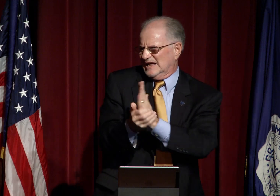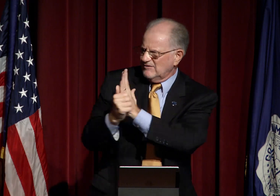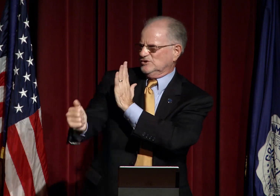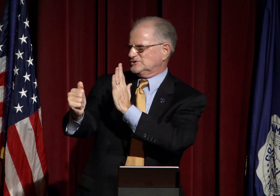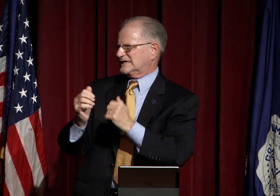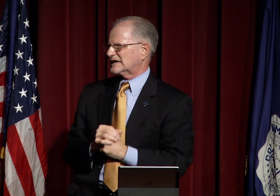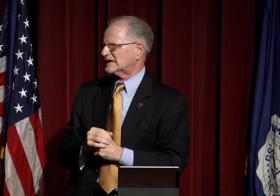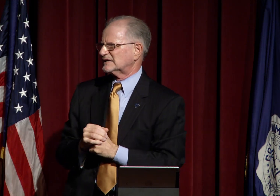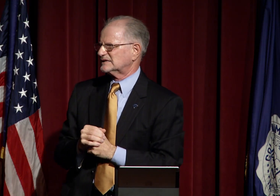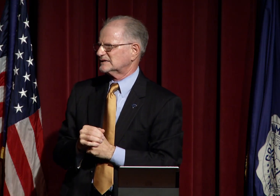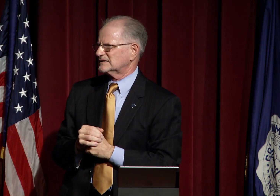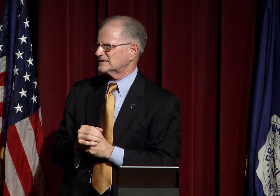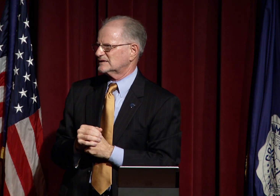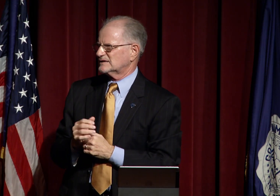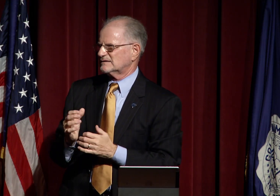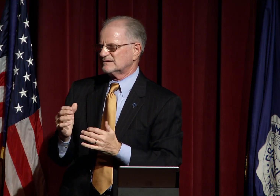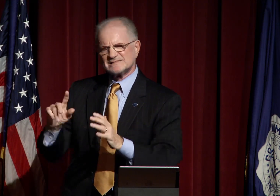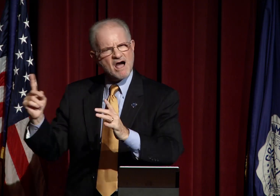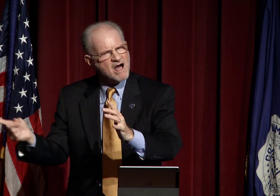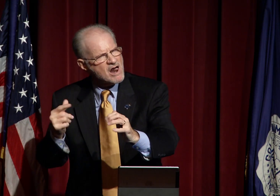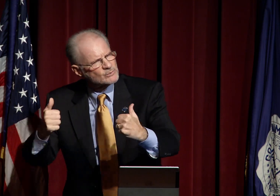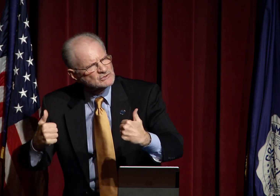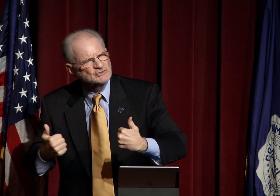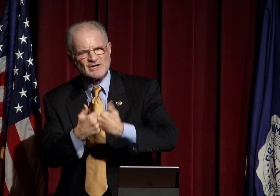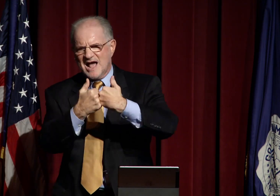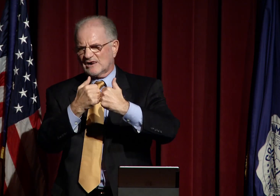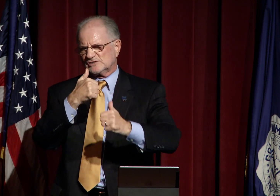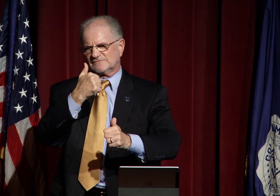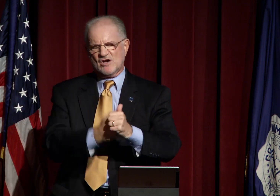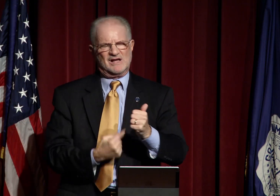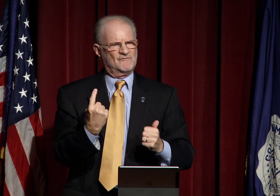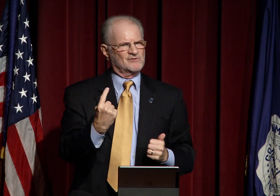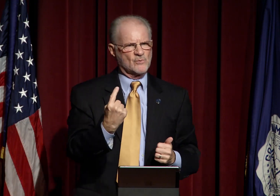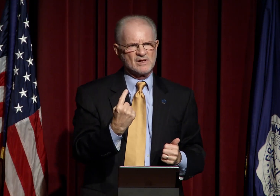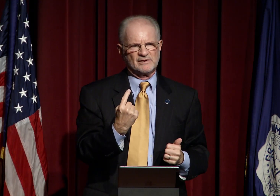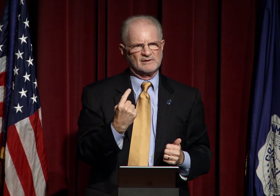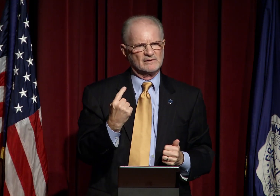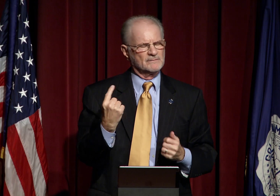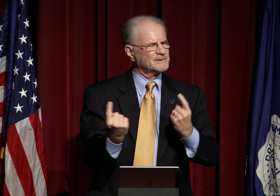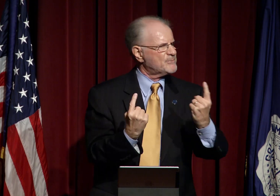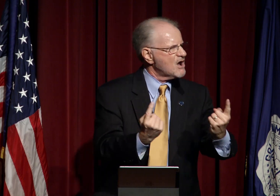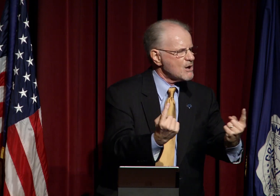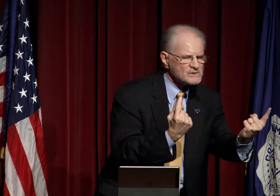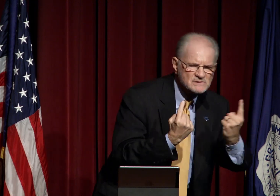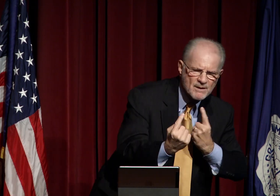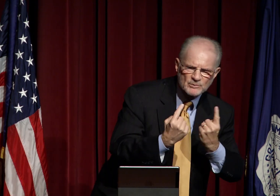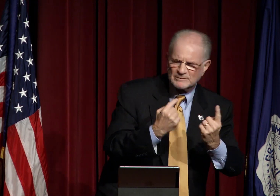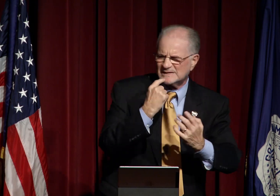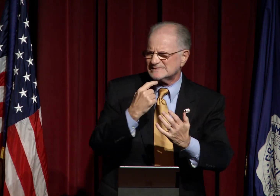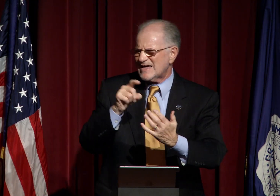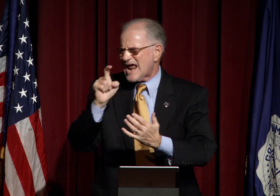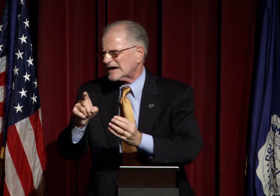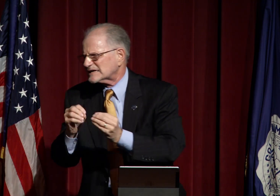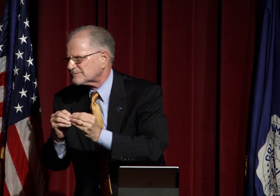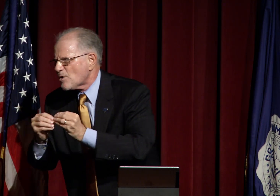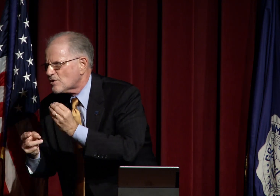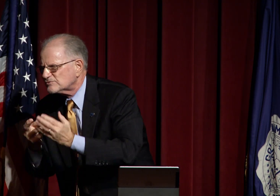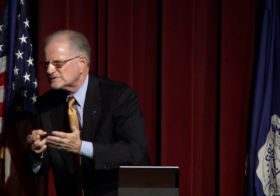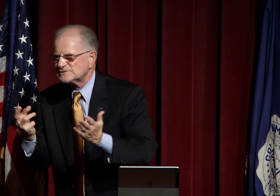more effectively and with greater expertise. There are always many challenges for all of us. I'm